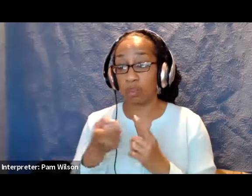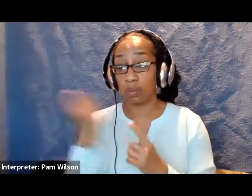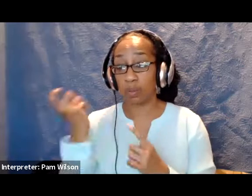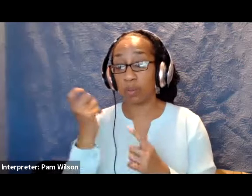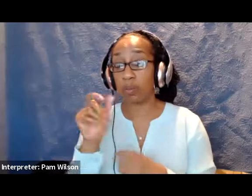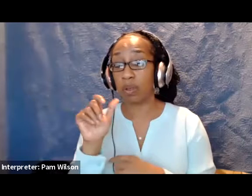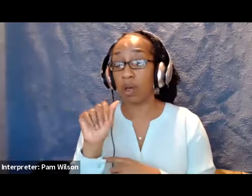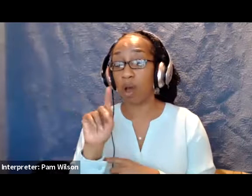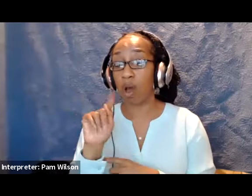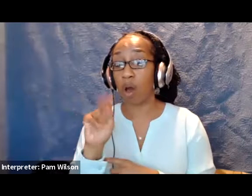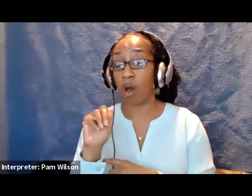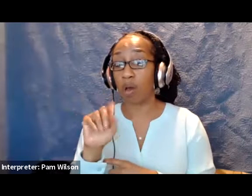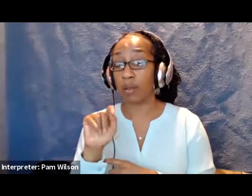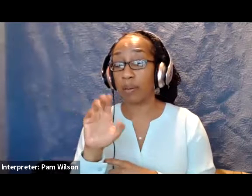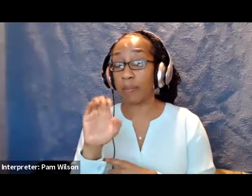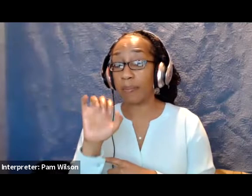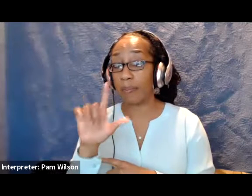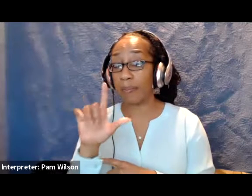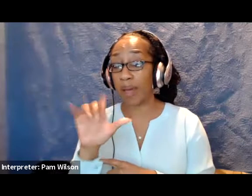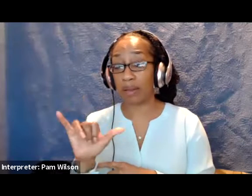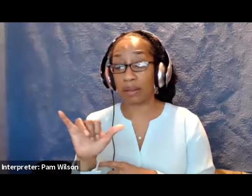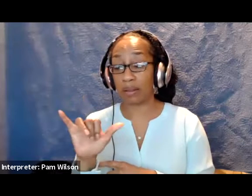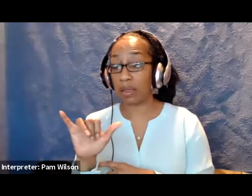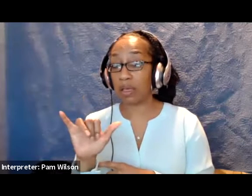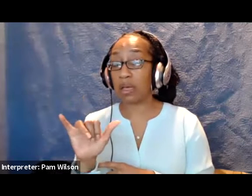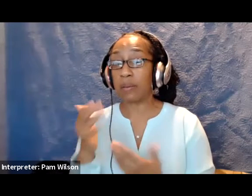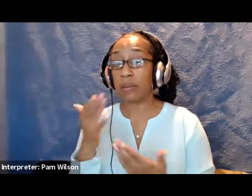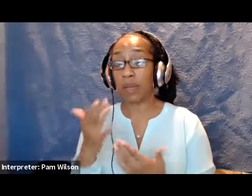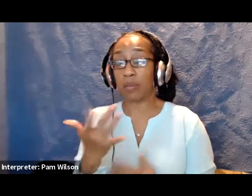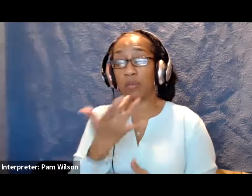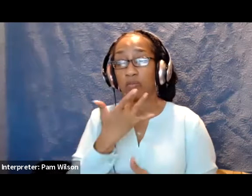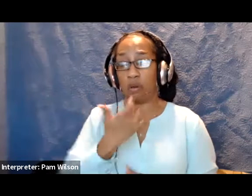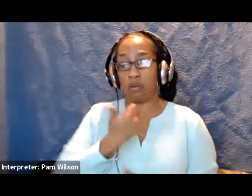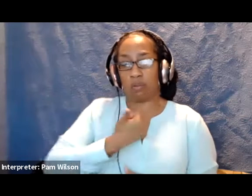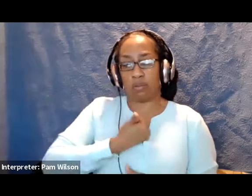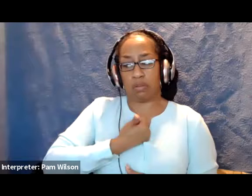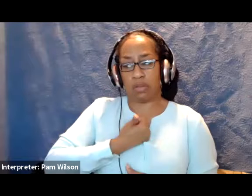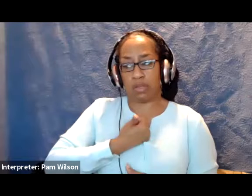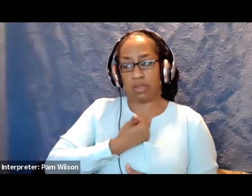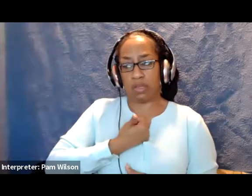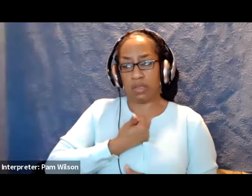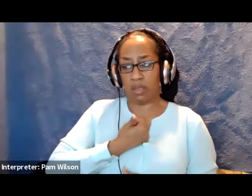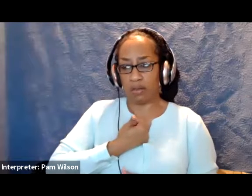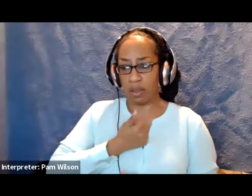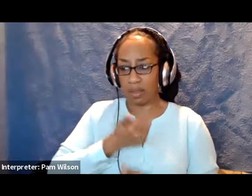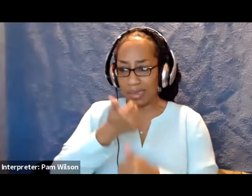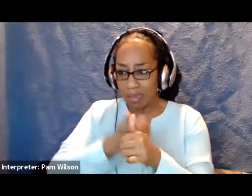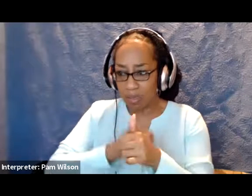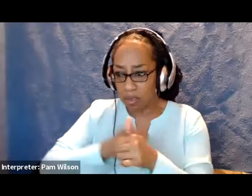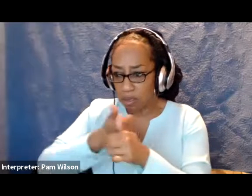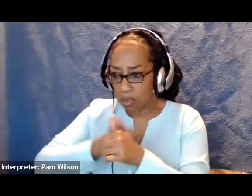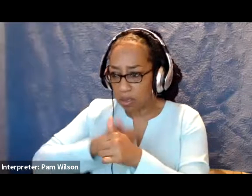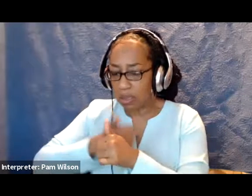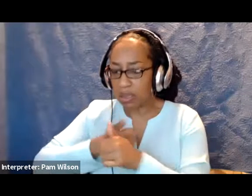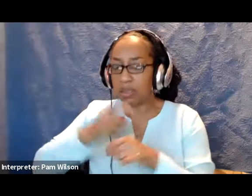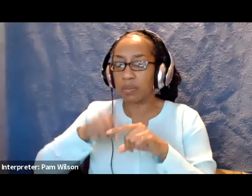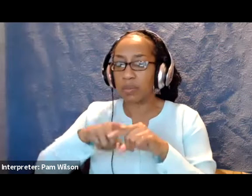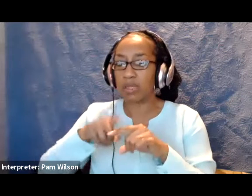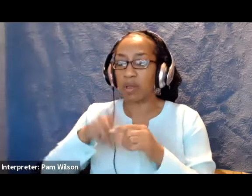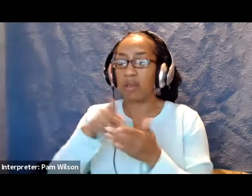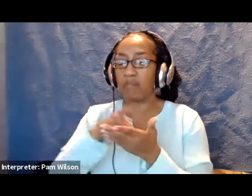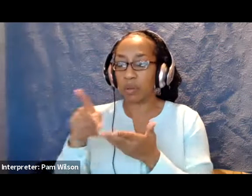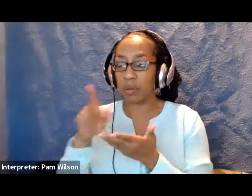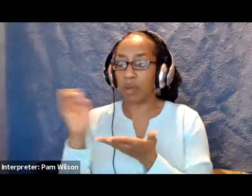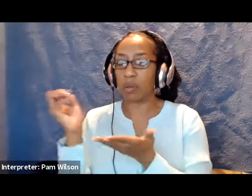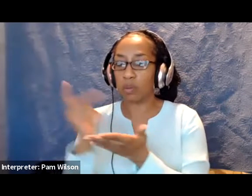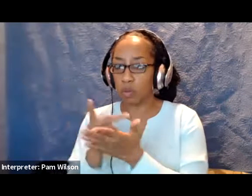approve individuals based on whether or not their payment has gone through. Zoom will